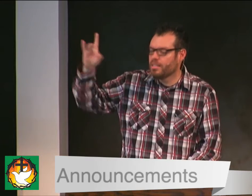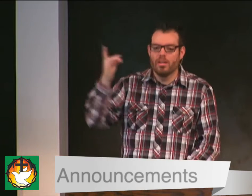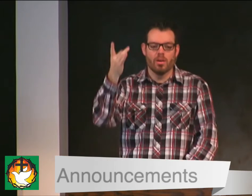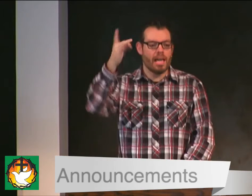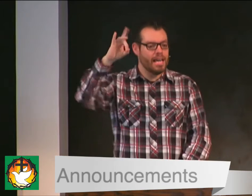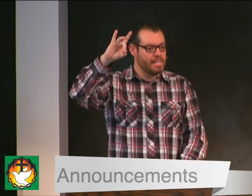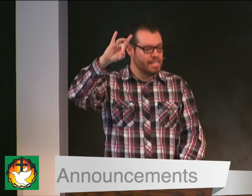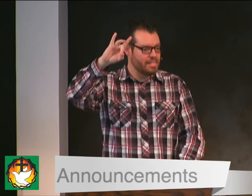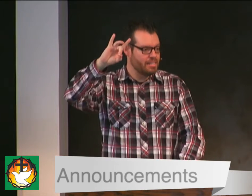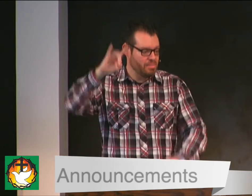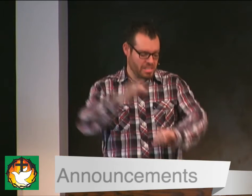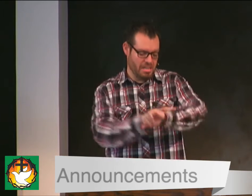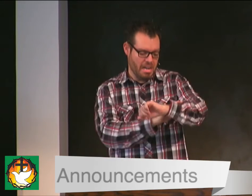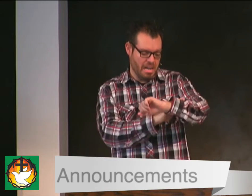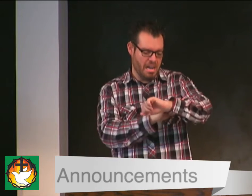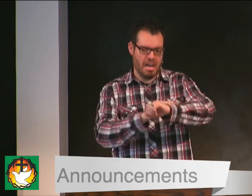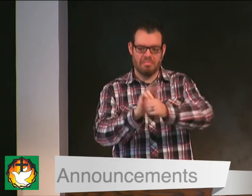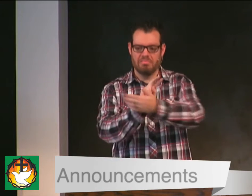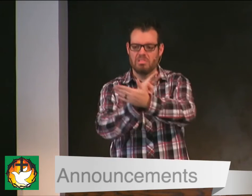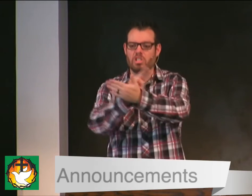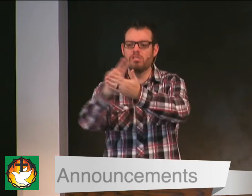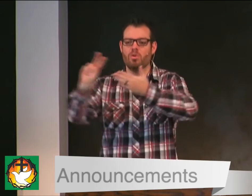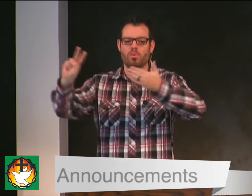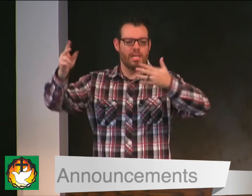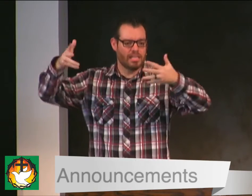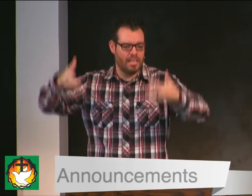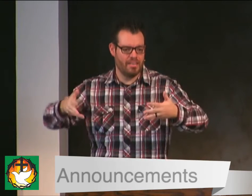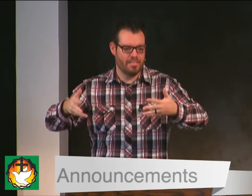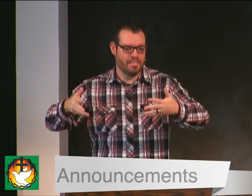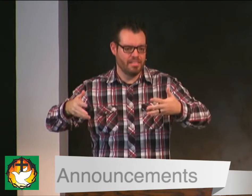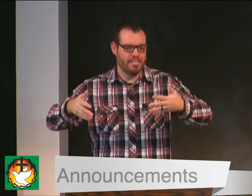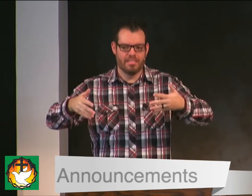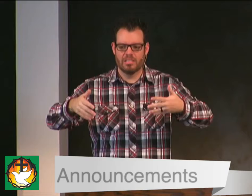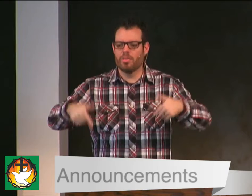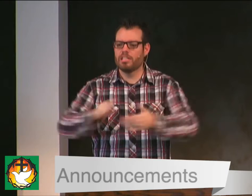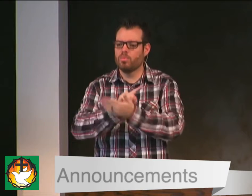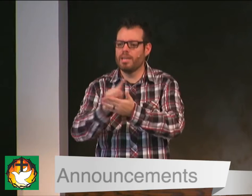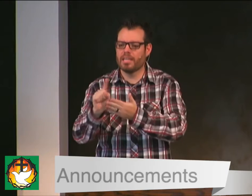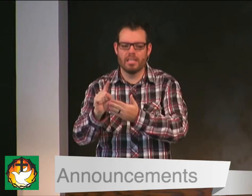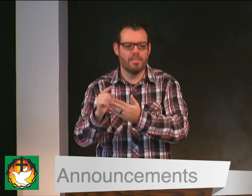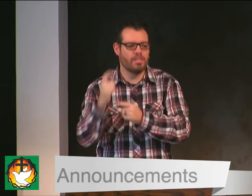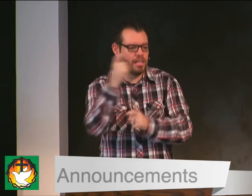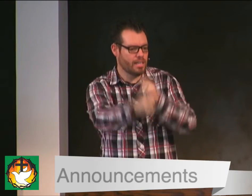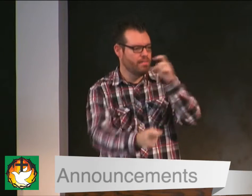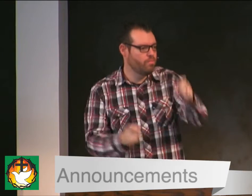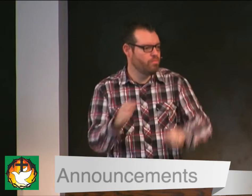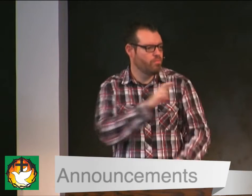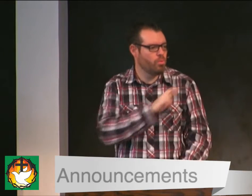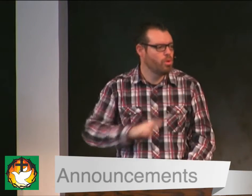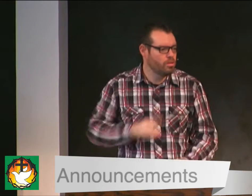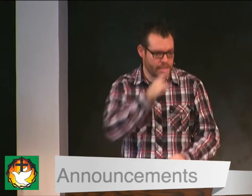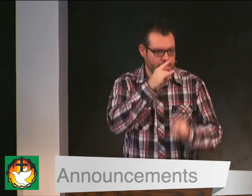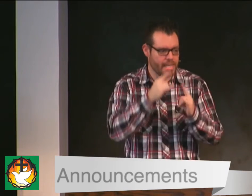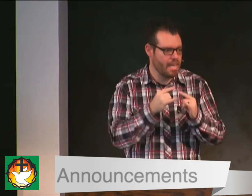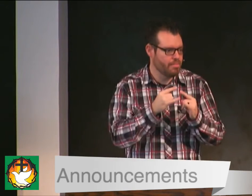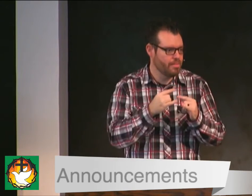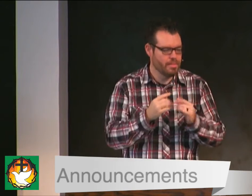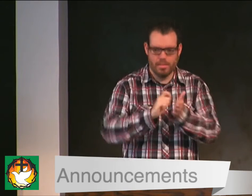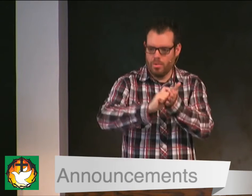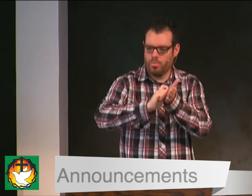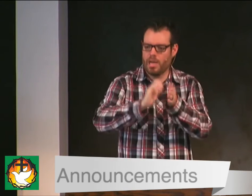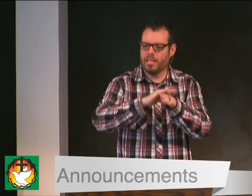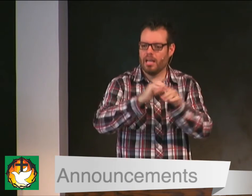18? Okay, 18. We still have 2 more weeks left. So this week, if you're going to give Royal Kids